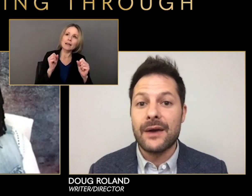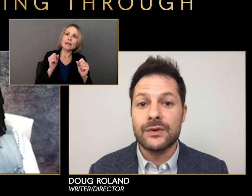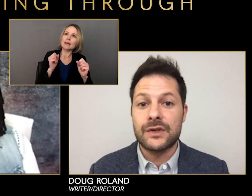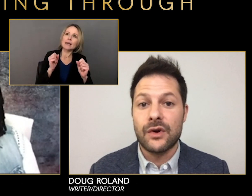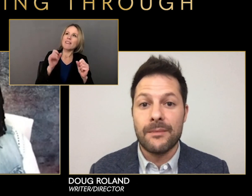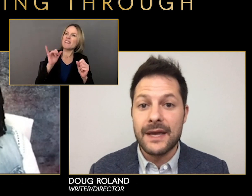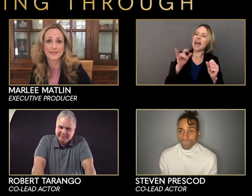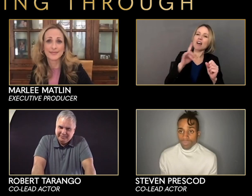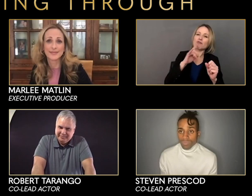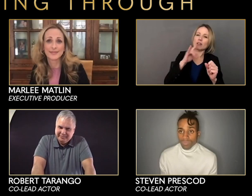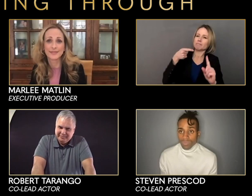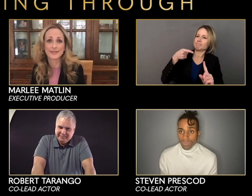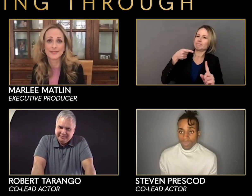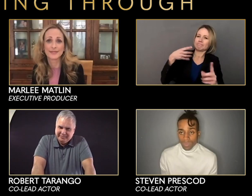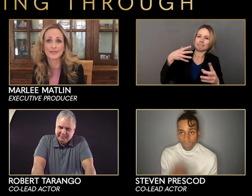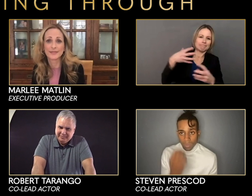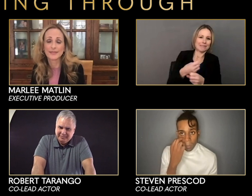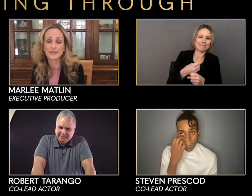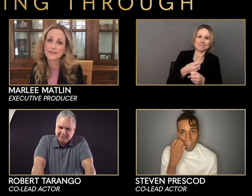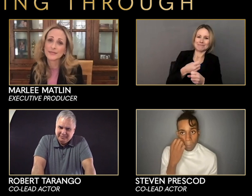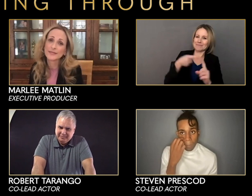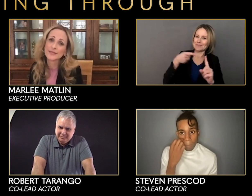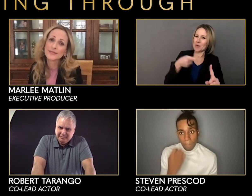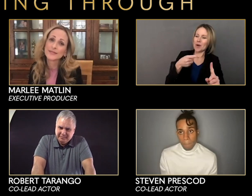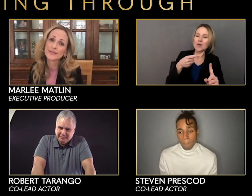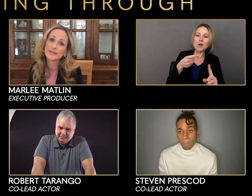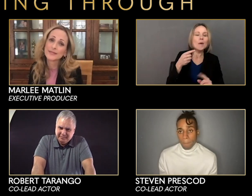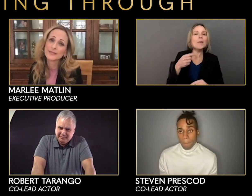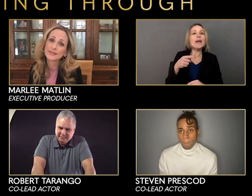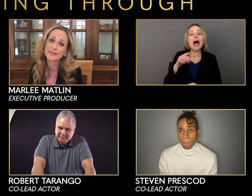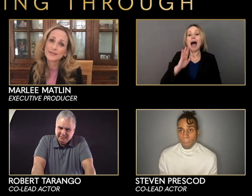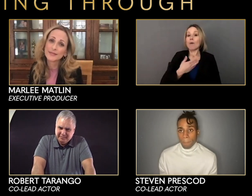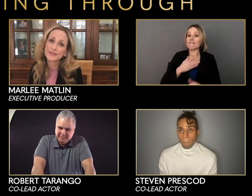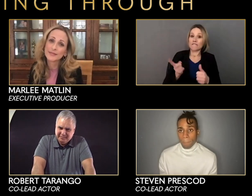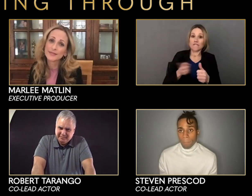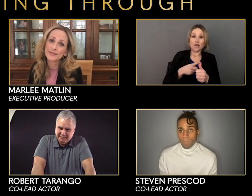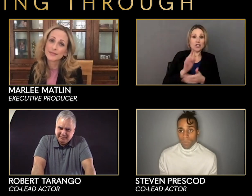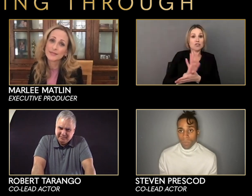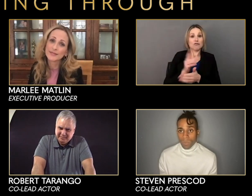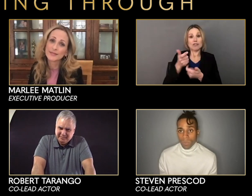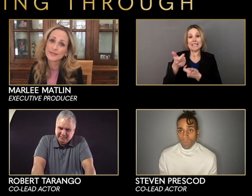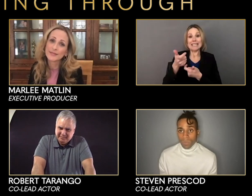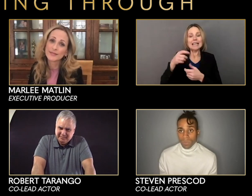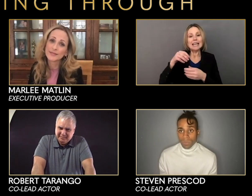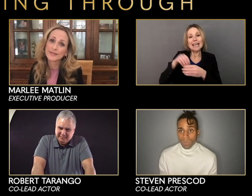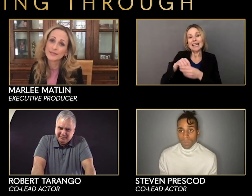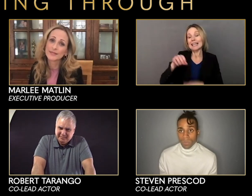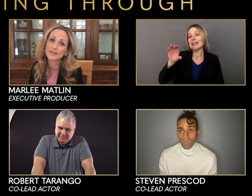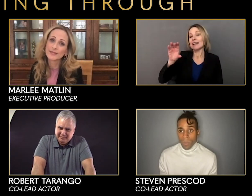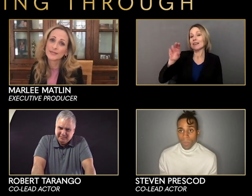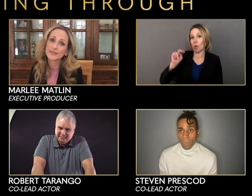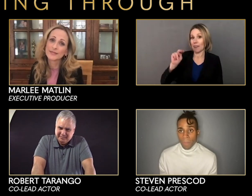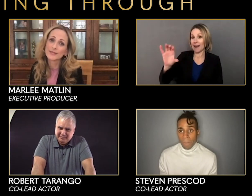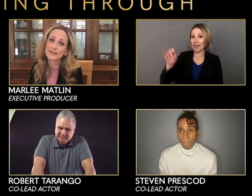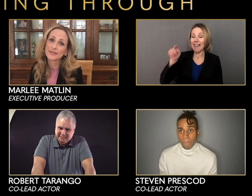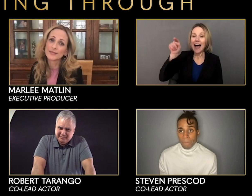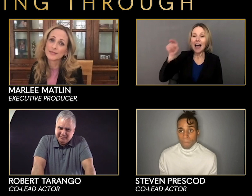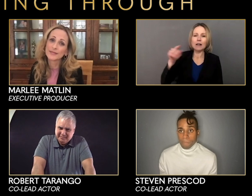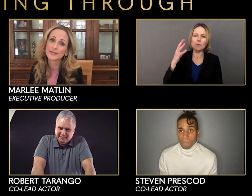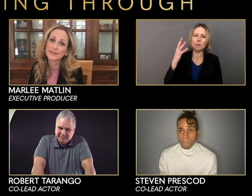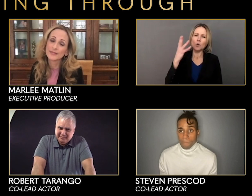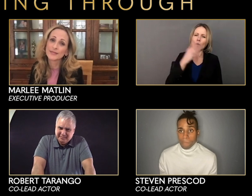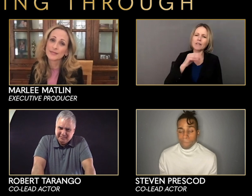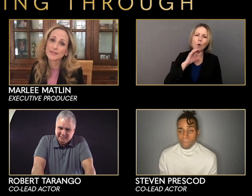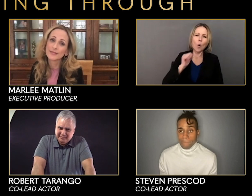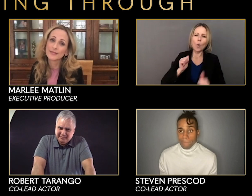up why it was so amazing and important was at our very first screening in Cary, North Carolina, at this beautiful old theater on Main